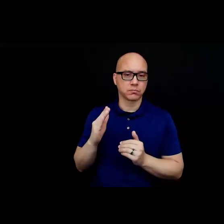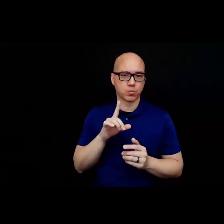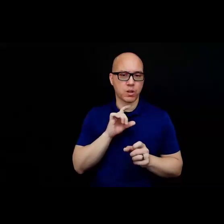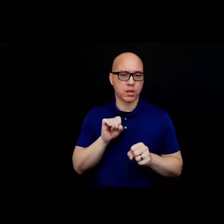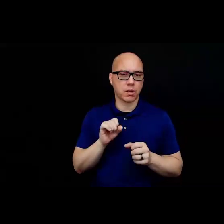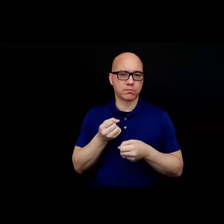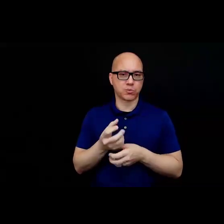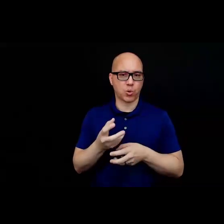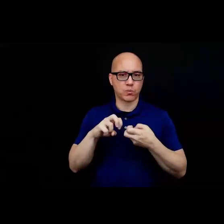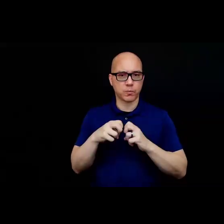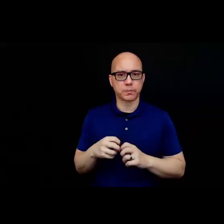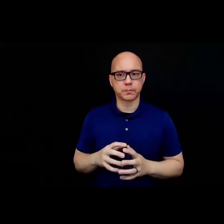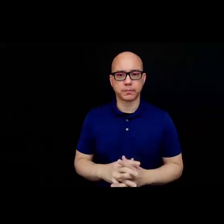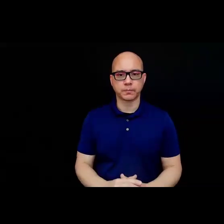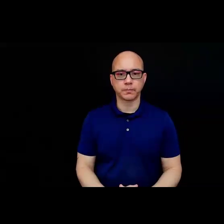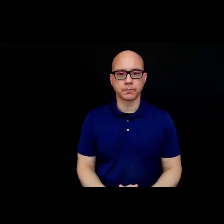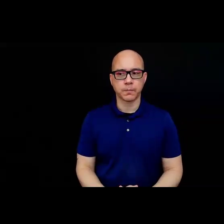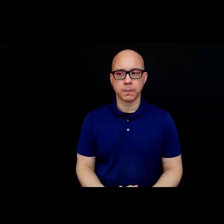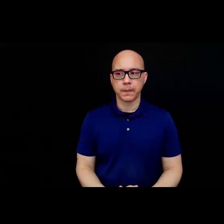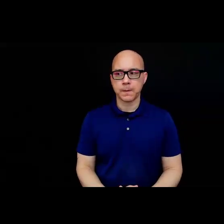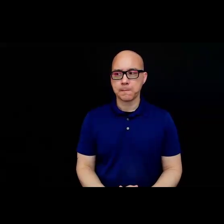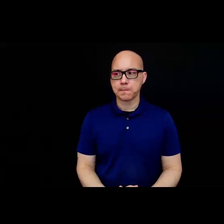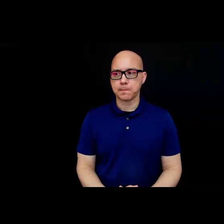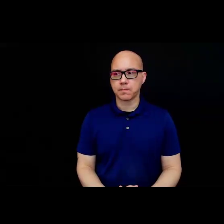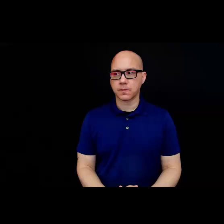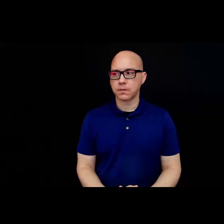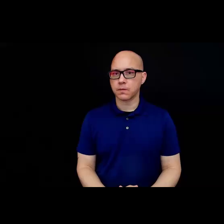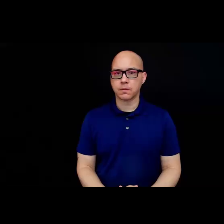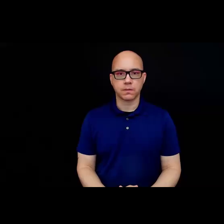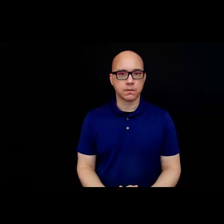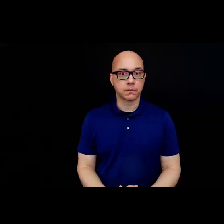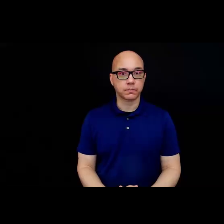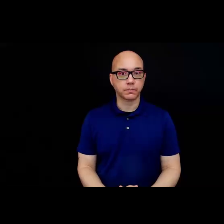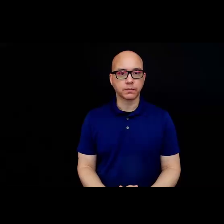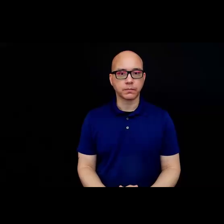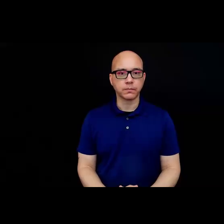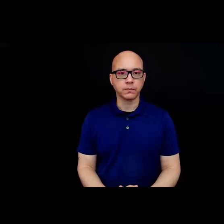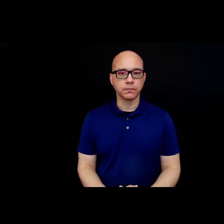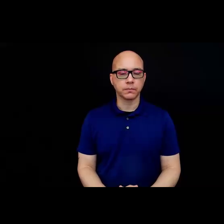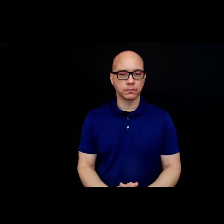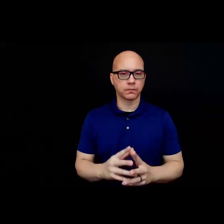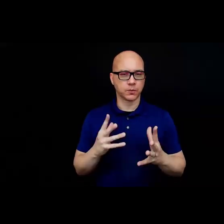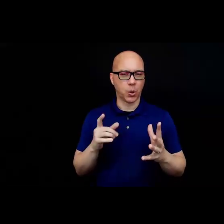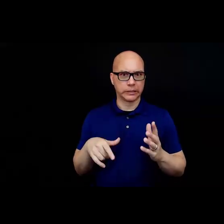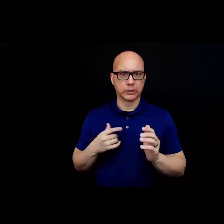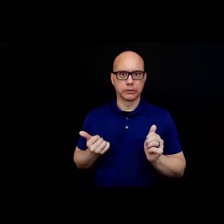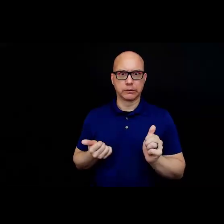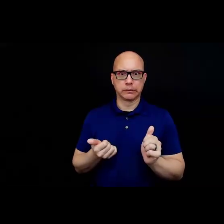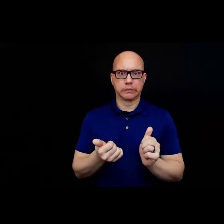so I need to make up some ground. Let me continue to talk about these